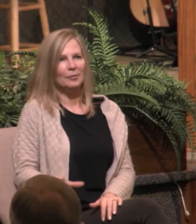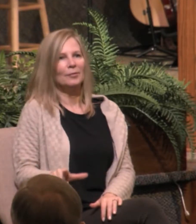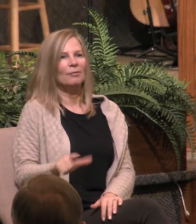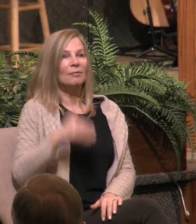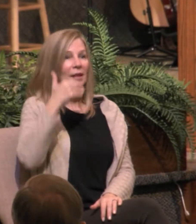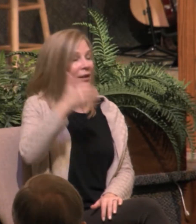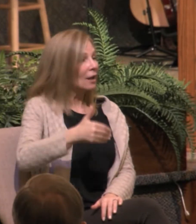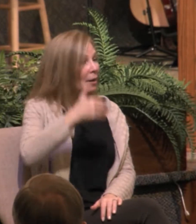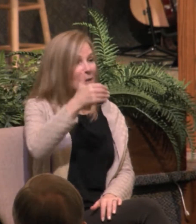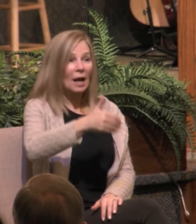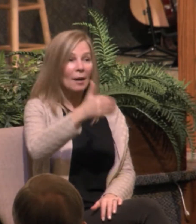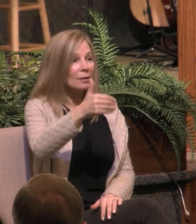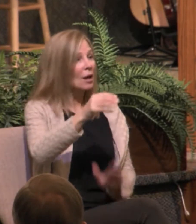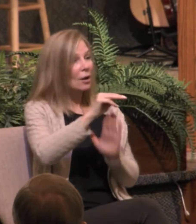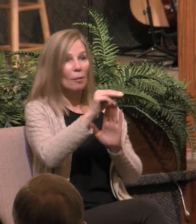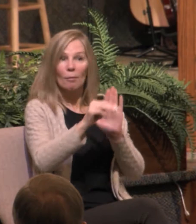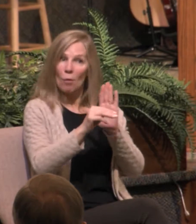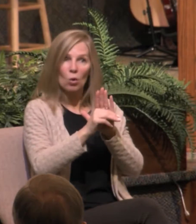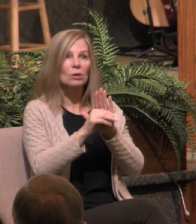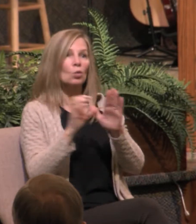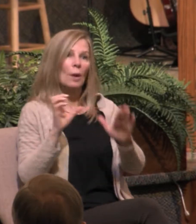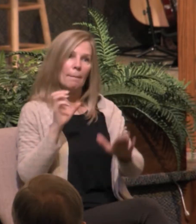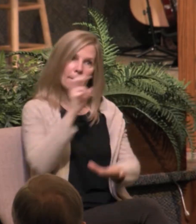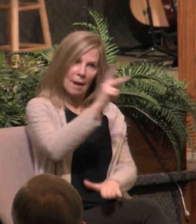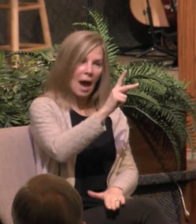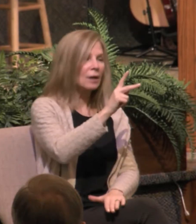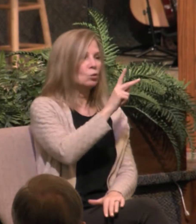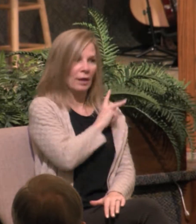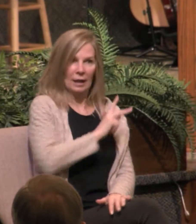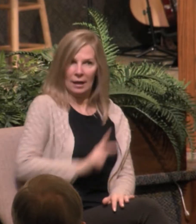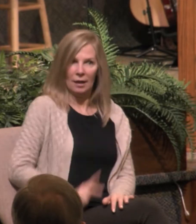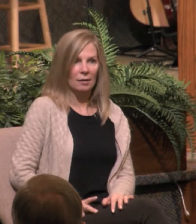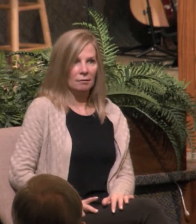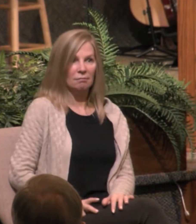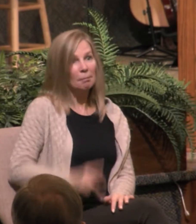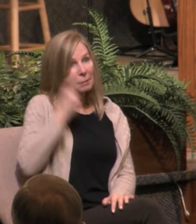And time again, he went back to Pharaoh because God said, go, and he went.